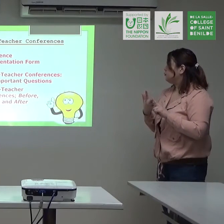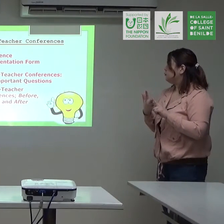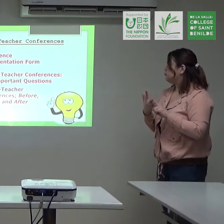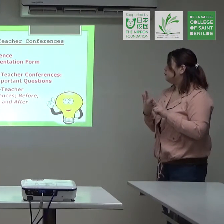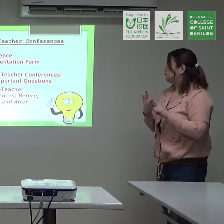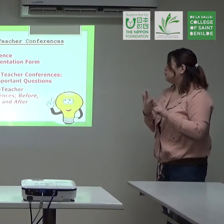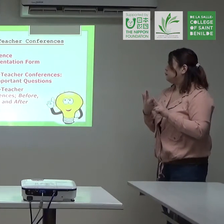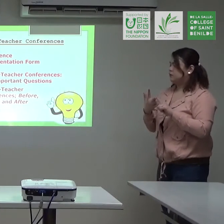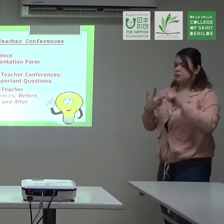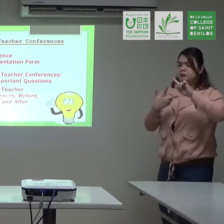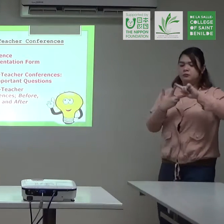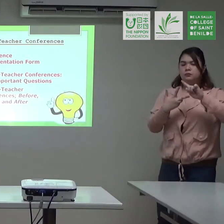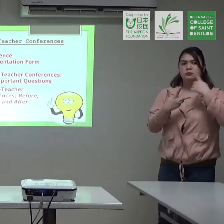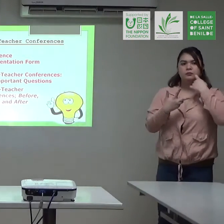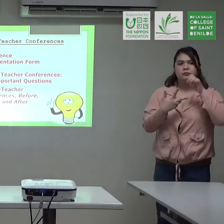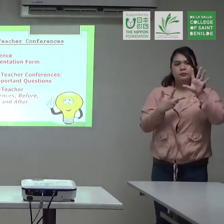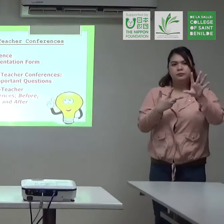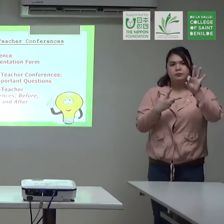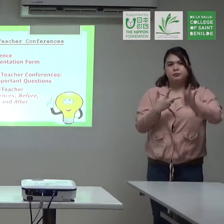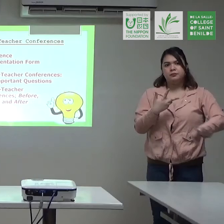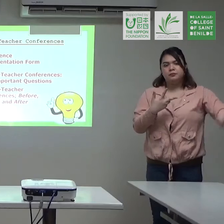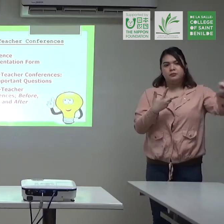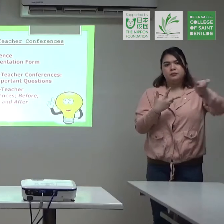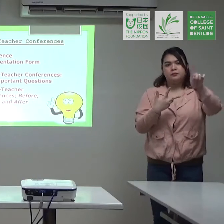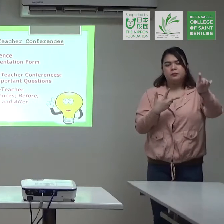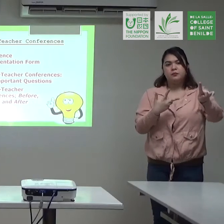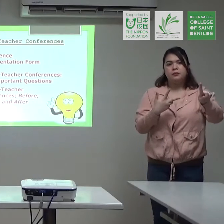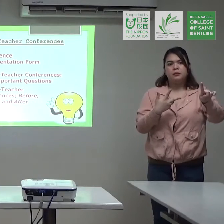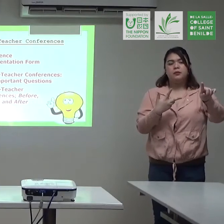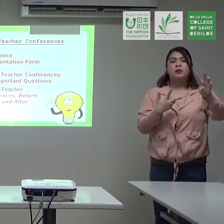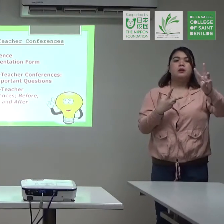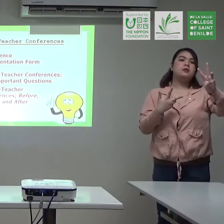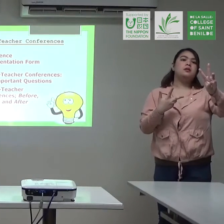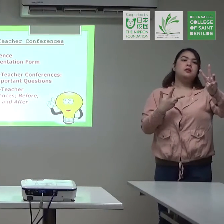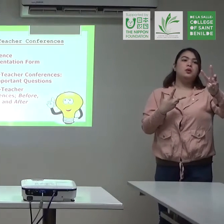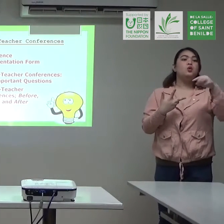Yung 5 important questions. Yung mga who, what, where, when, why.